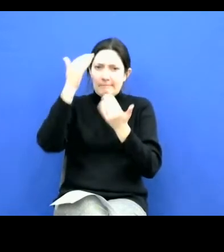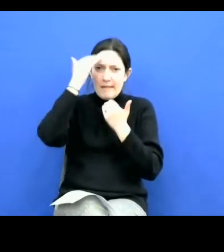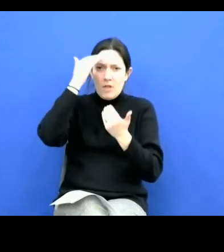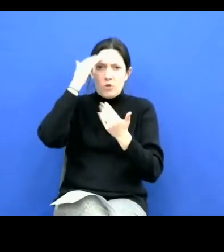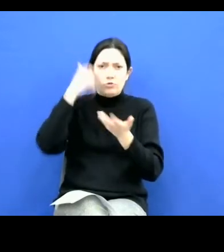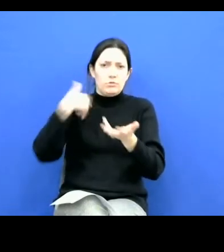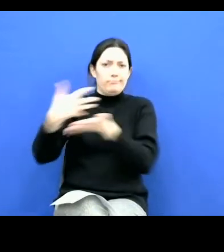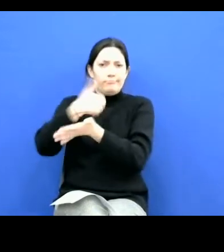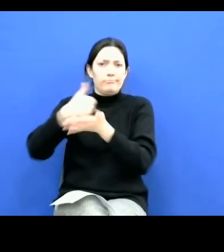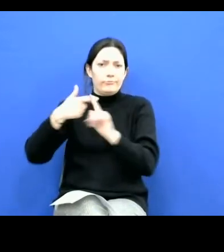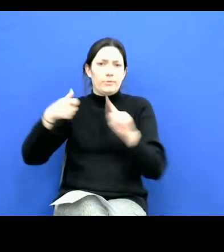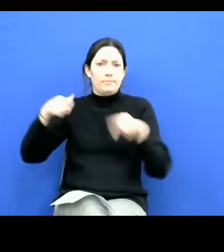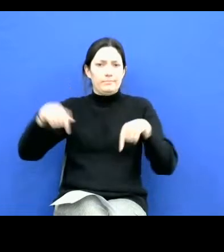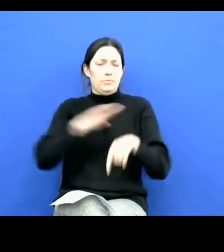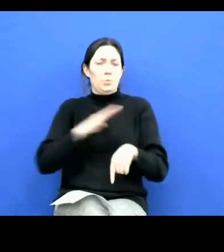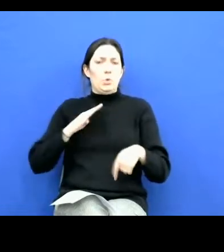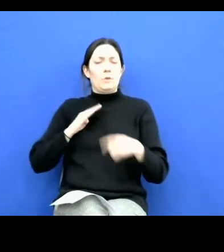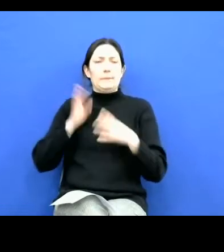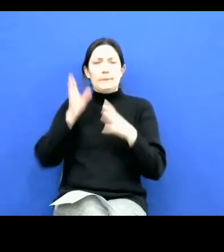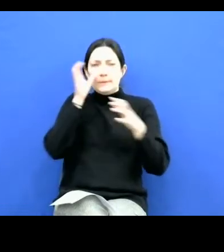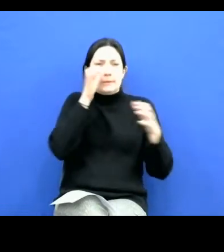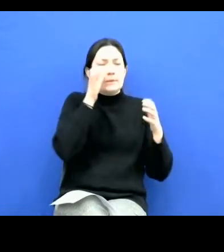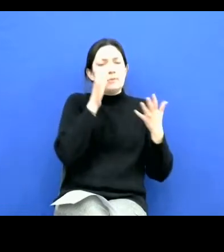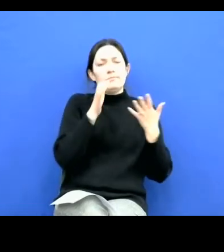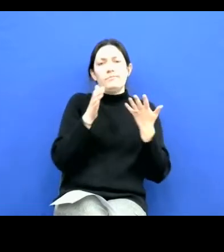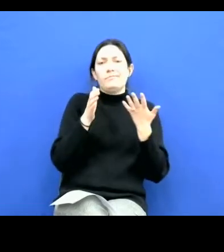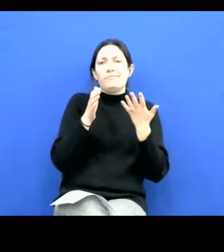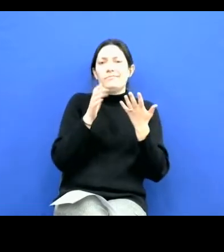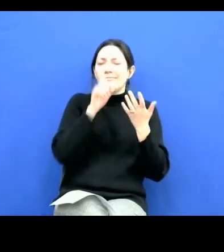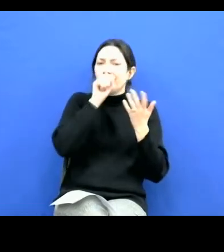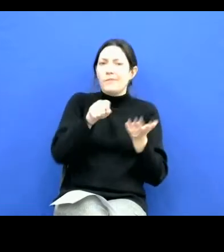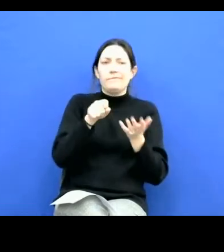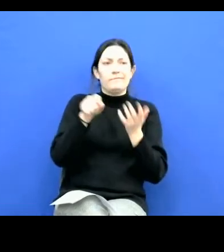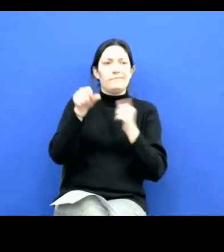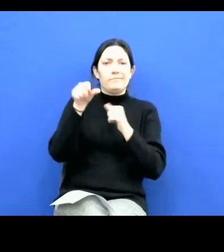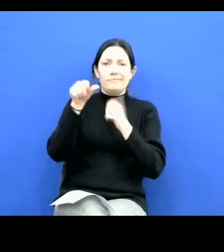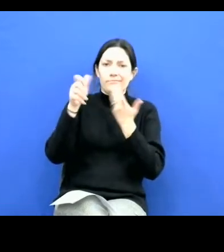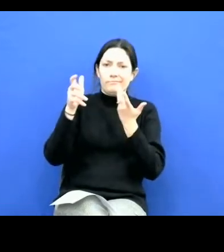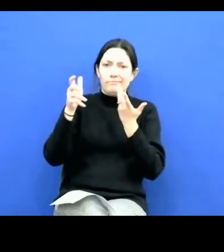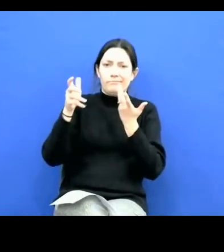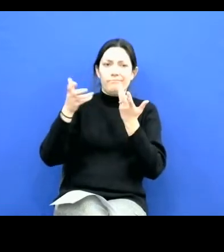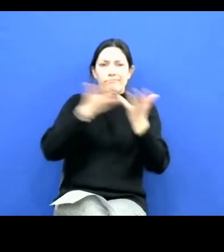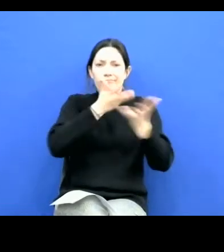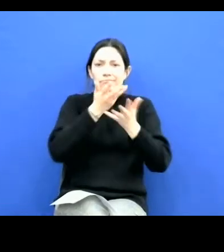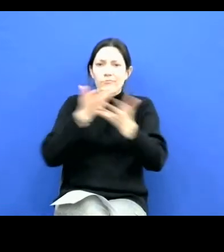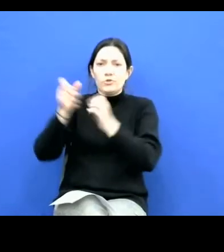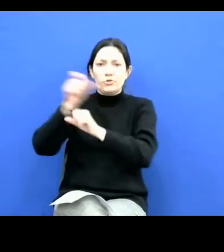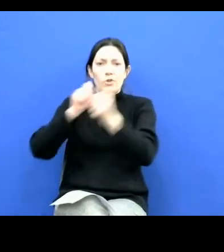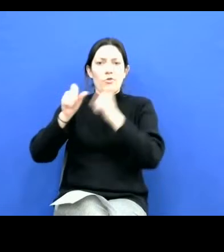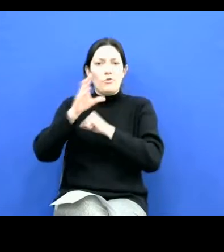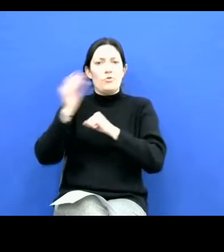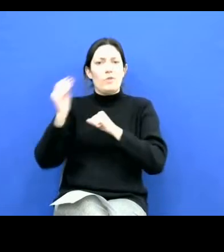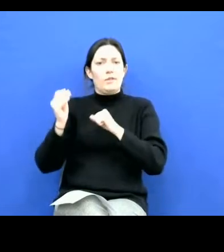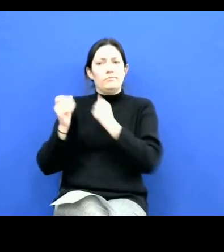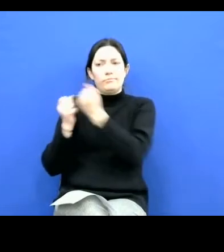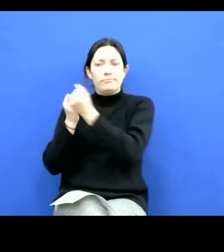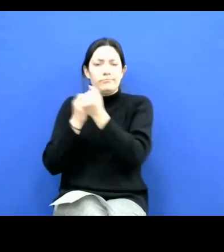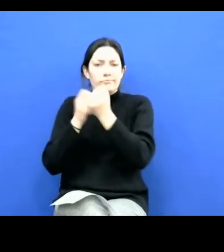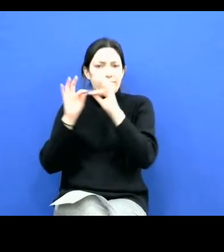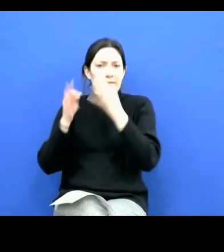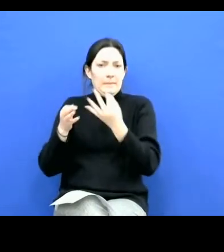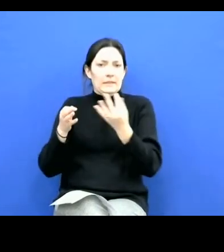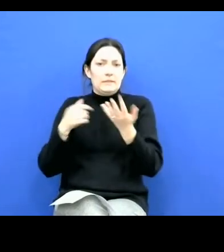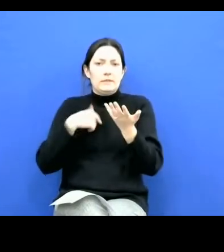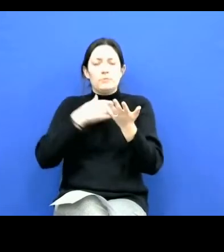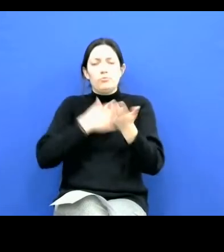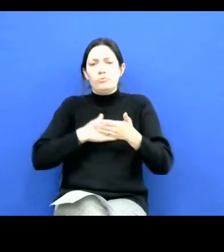with you, Millie. It's, you know, it was nice sitting next to you and learning about each other and our families, and I really appreciate that. And, you know, of